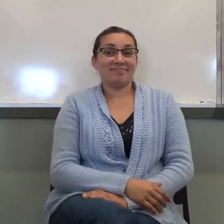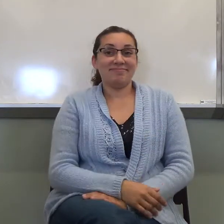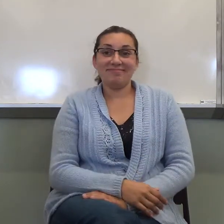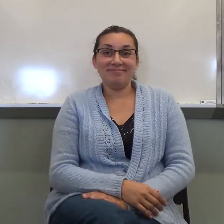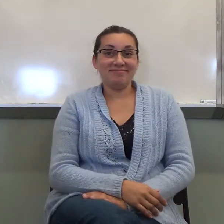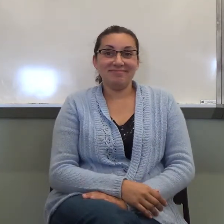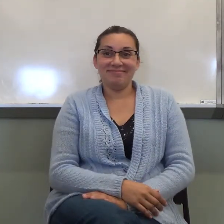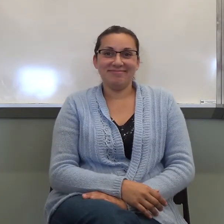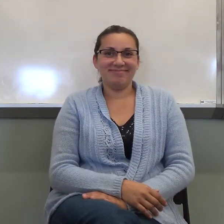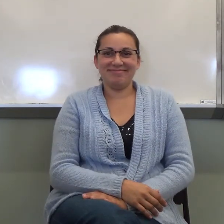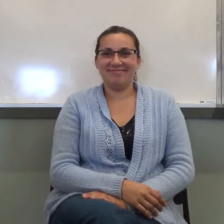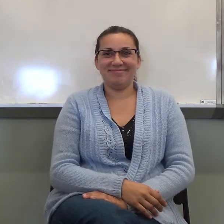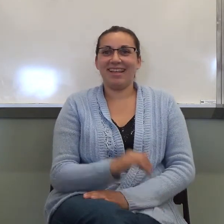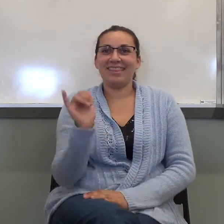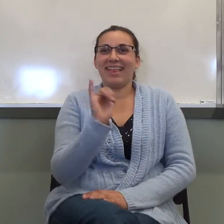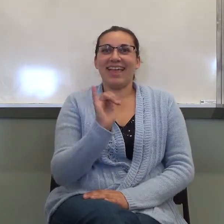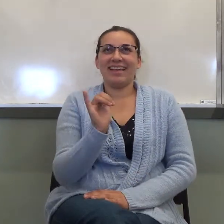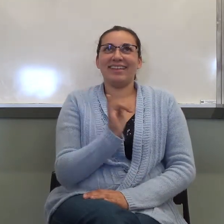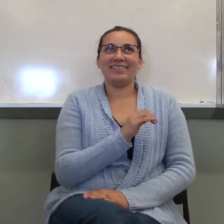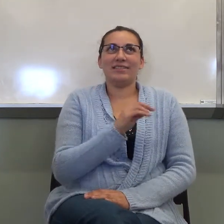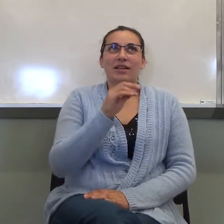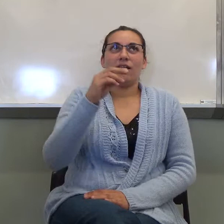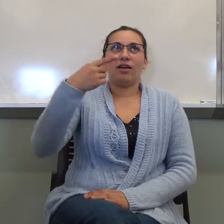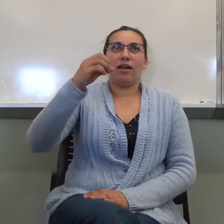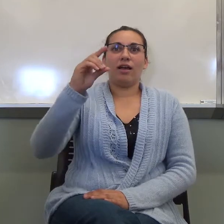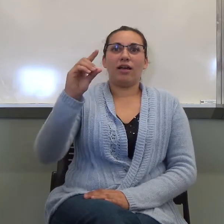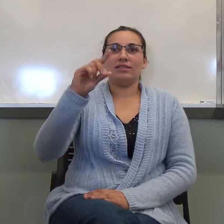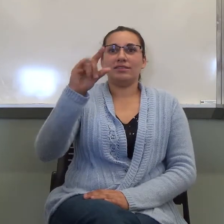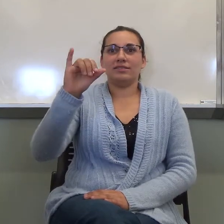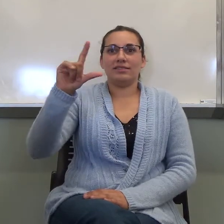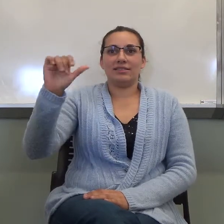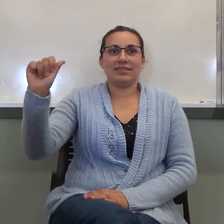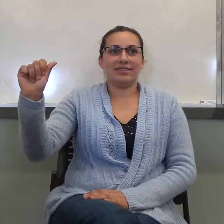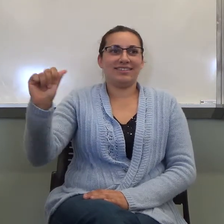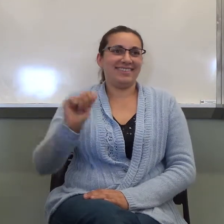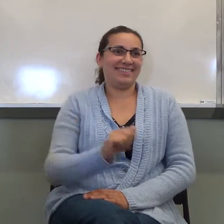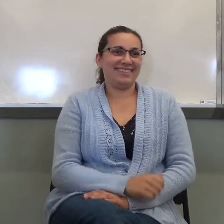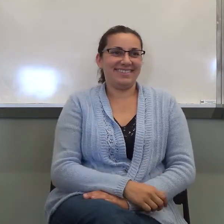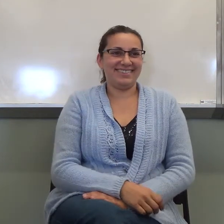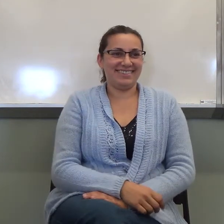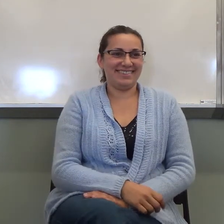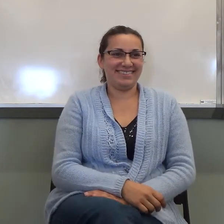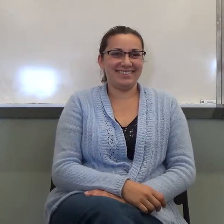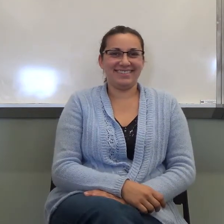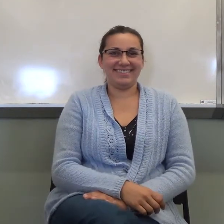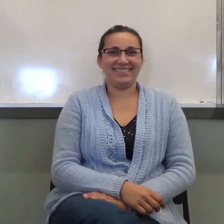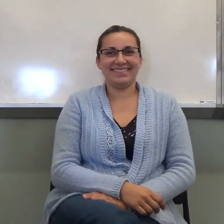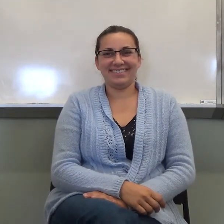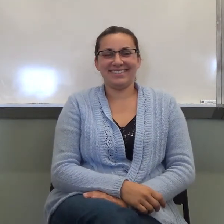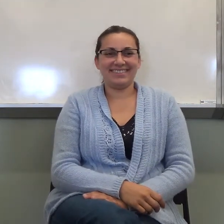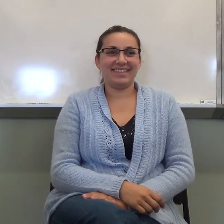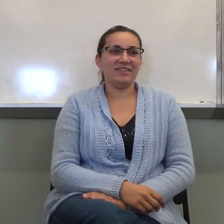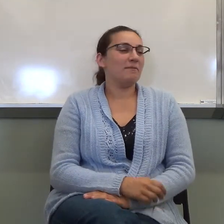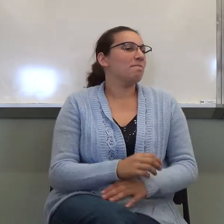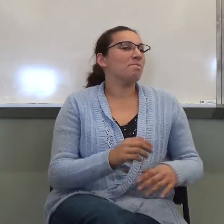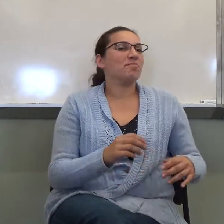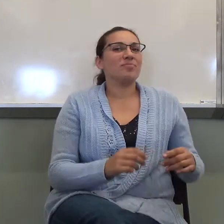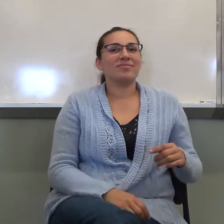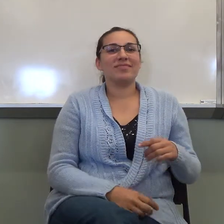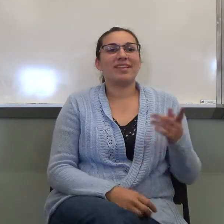yeah, same signs. Okay, so you add the two absolute values, give you 8, attach the common sign, minus 8.